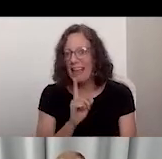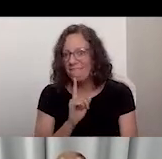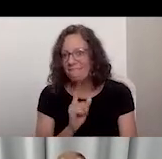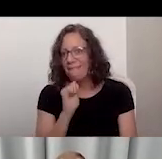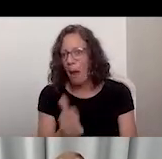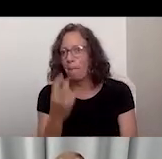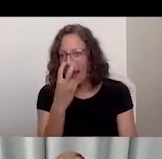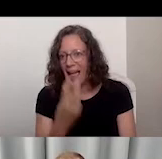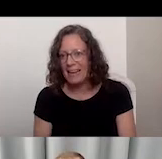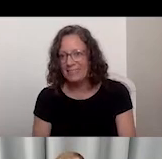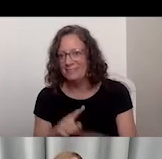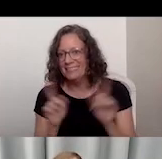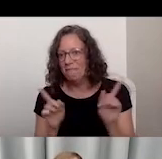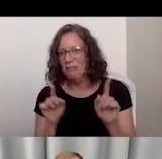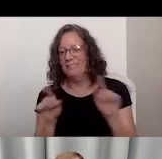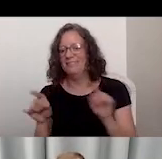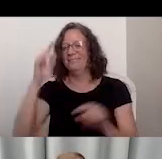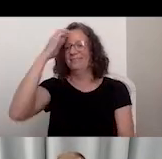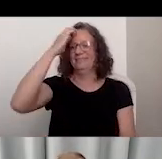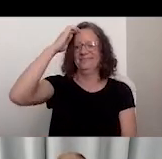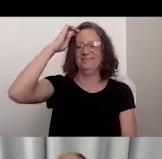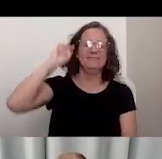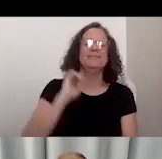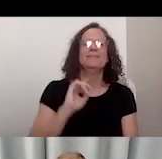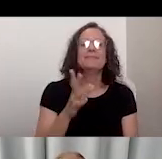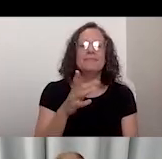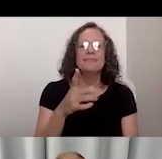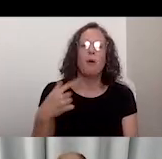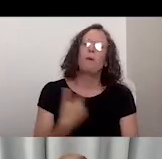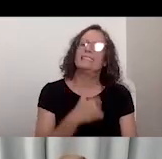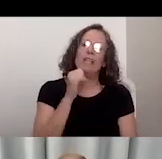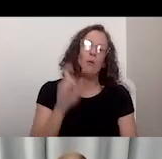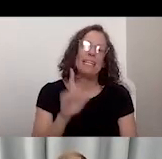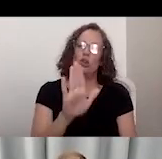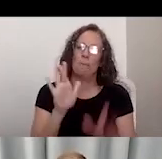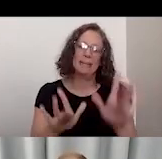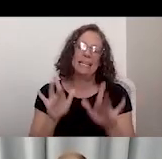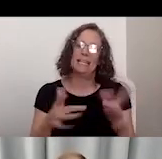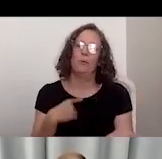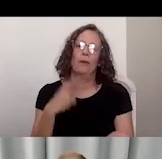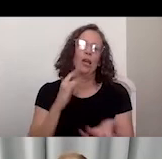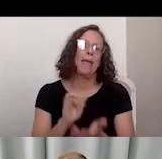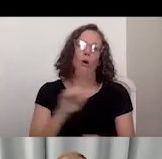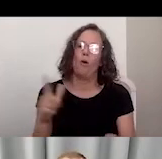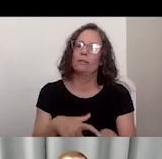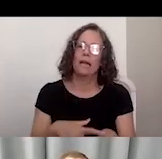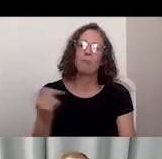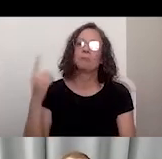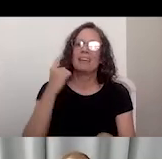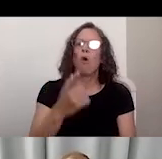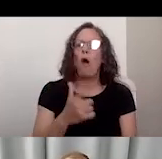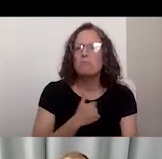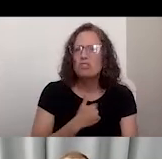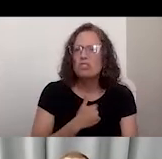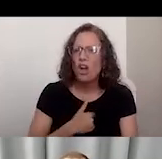Deaf people have actually, hearing people have actually offered us Braille menus. We are deaf, we're not blind. Please don't give us a Braille menu. Another thing